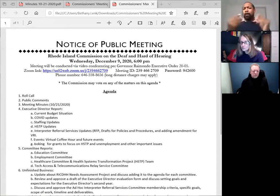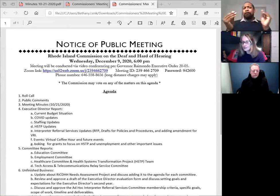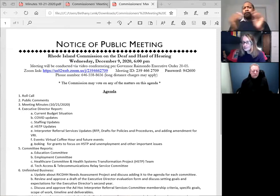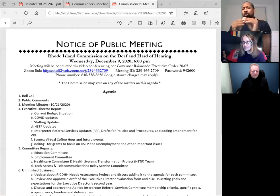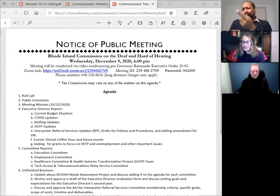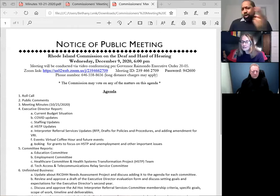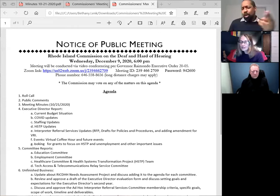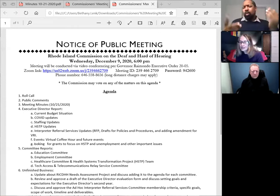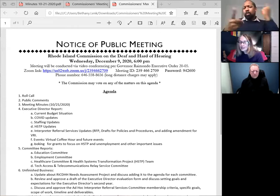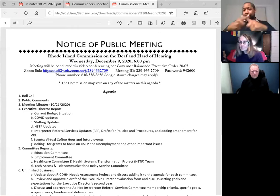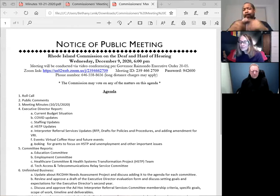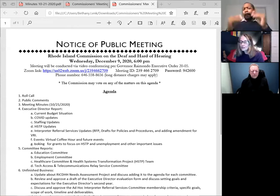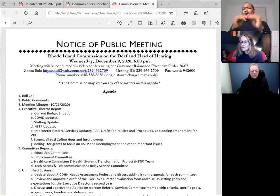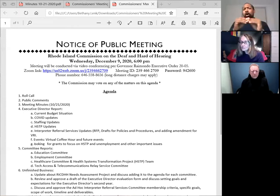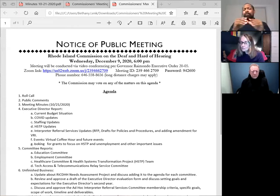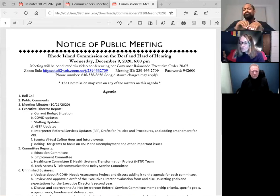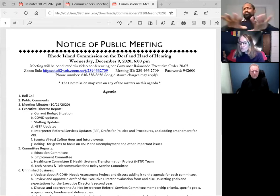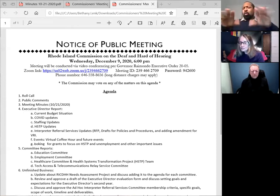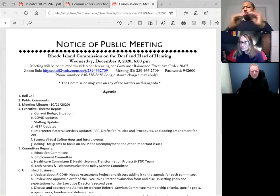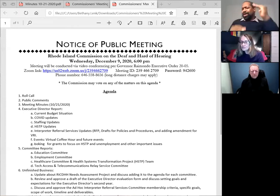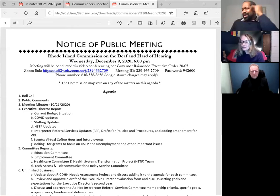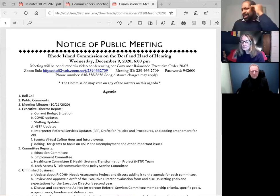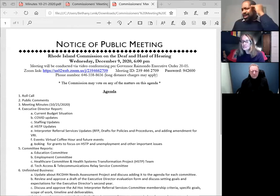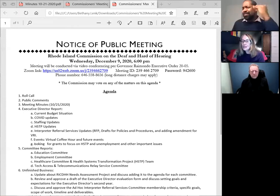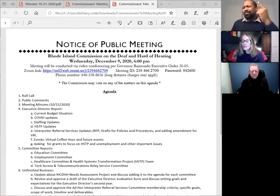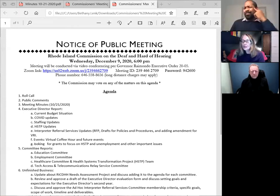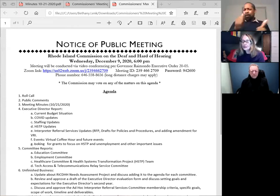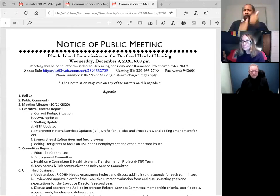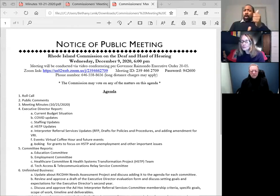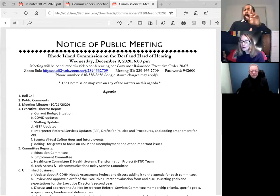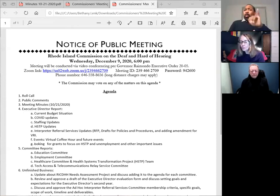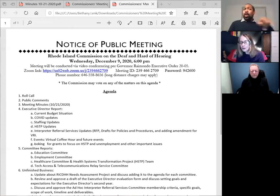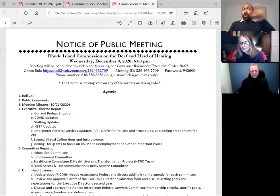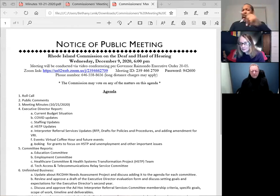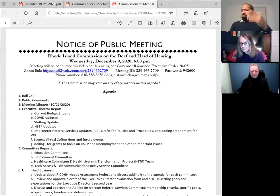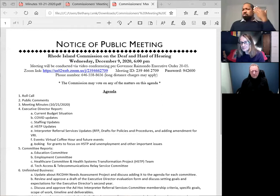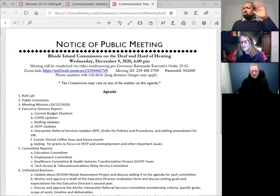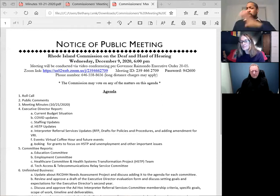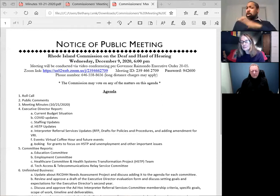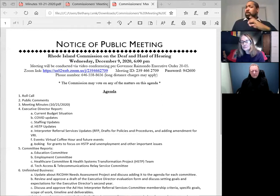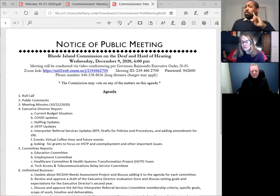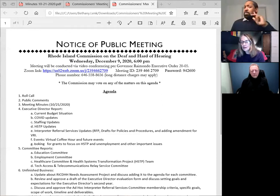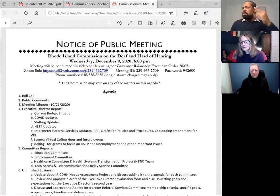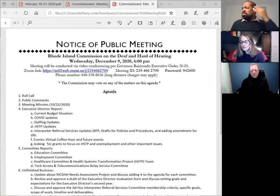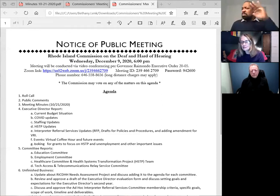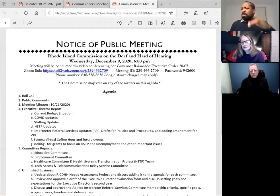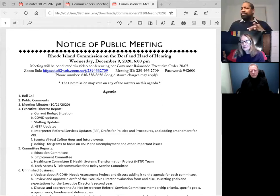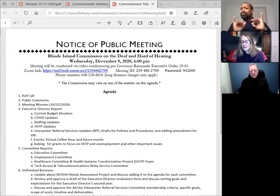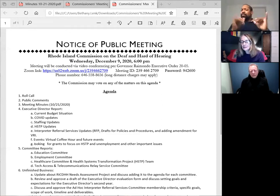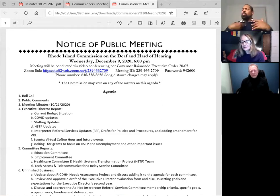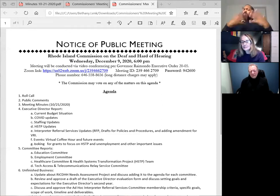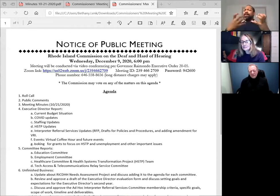through Gallaudet, and we're gonna look for more resources and more awareness in Rhode Island.